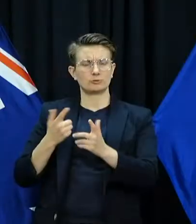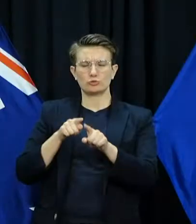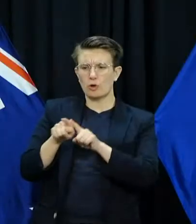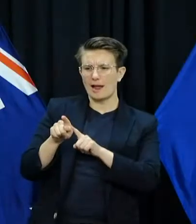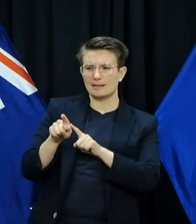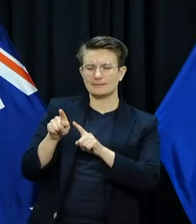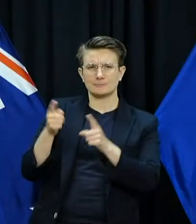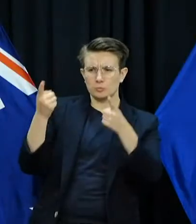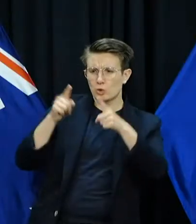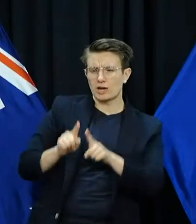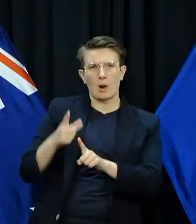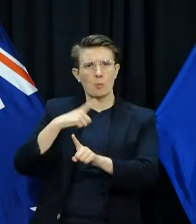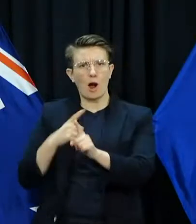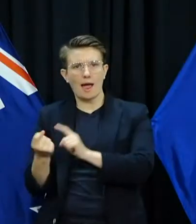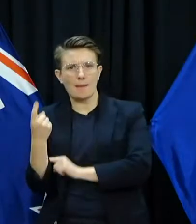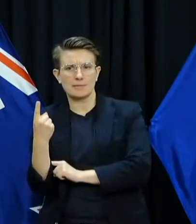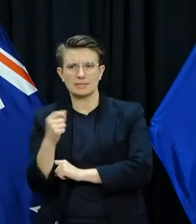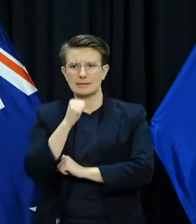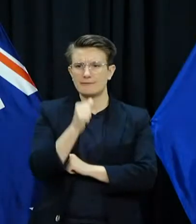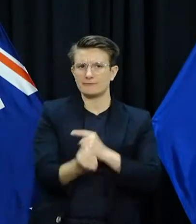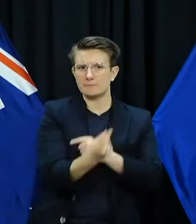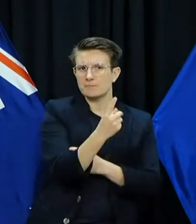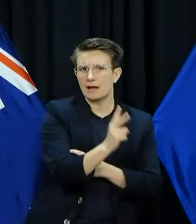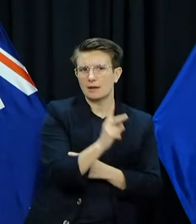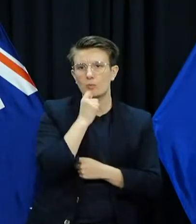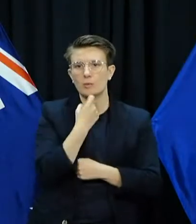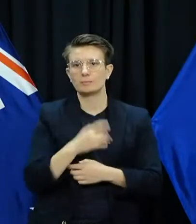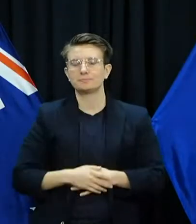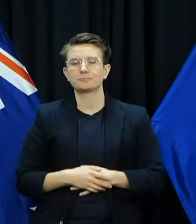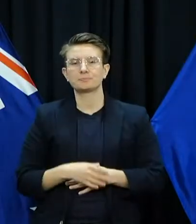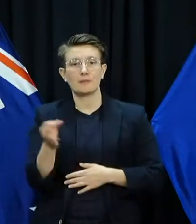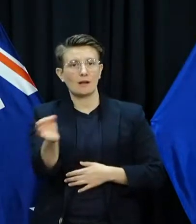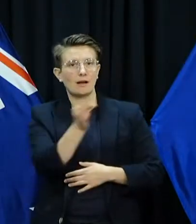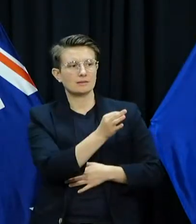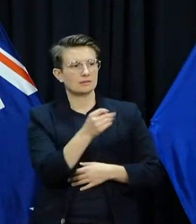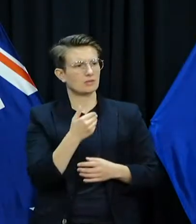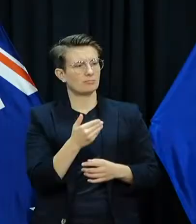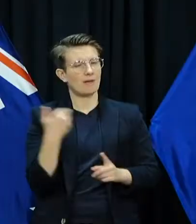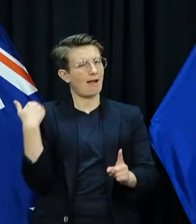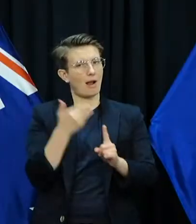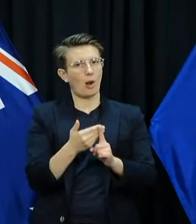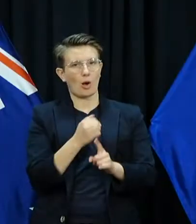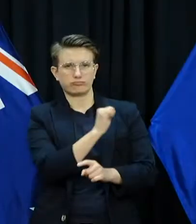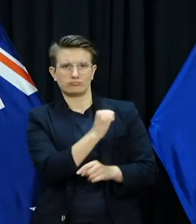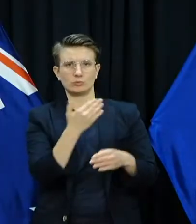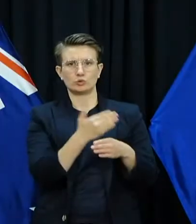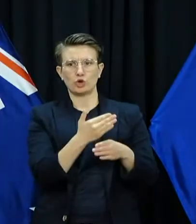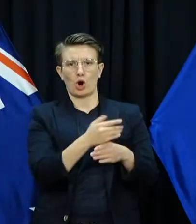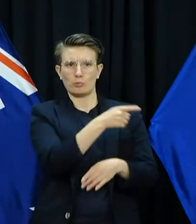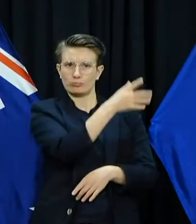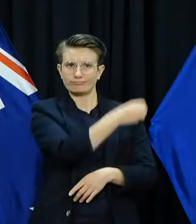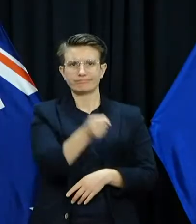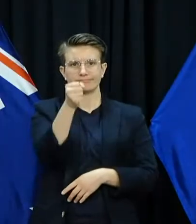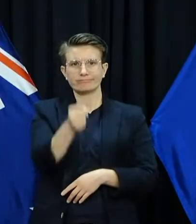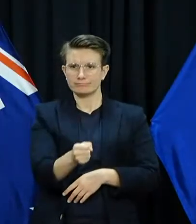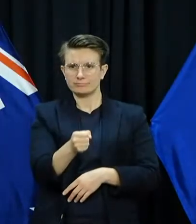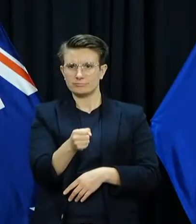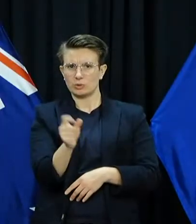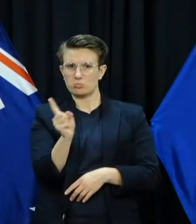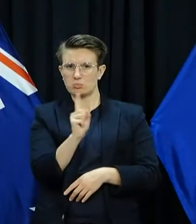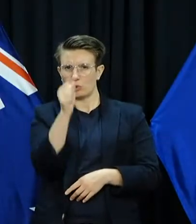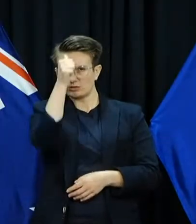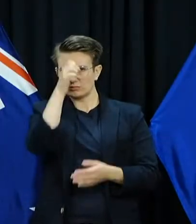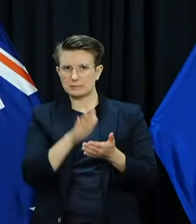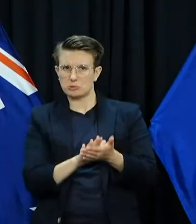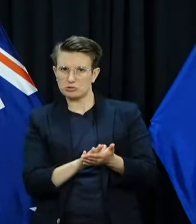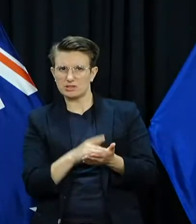the early hours of a response. How long have you been doing this, and how unusual is this in your experience? I've been in New Zealand